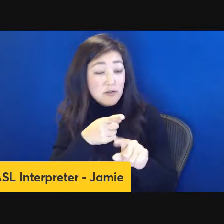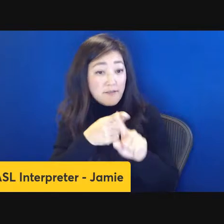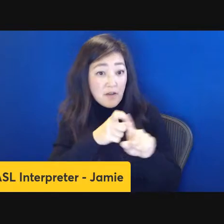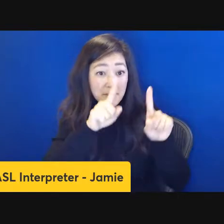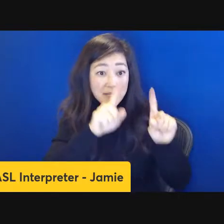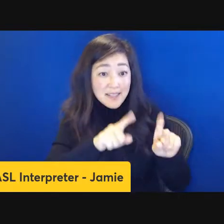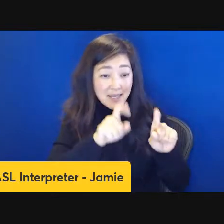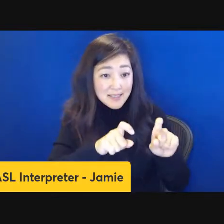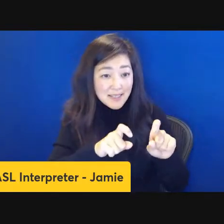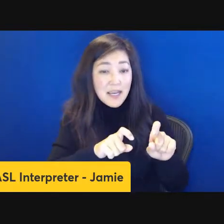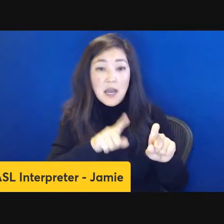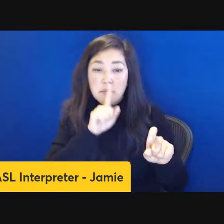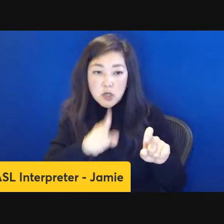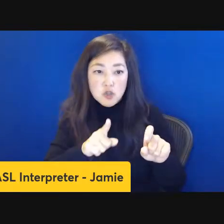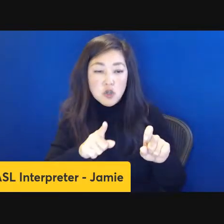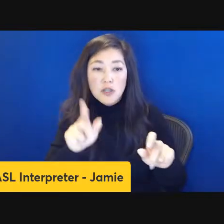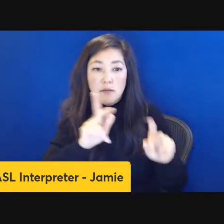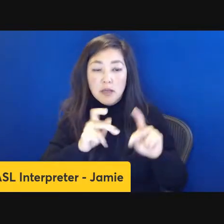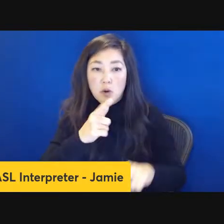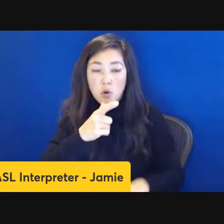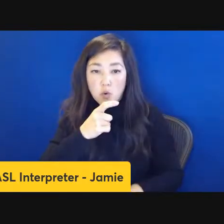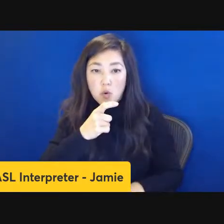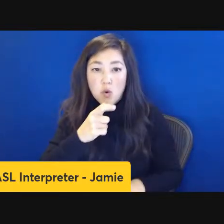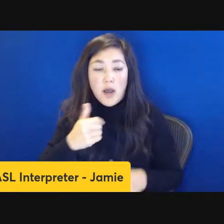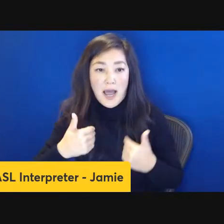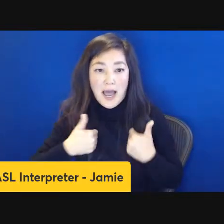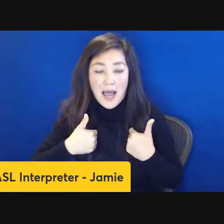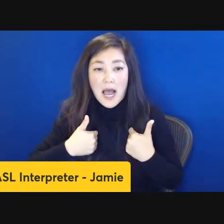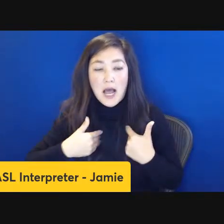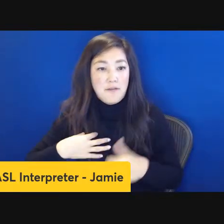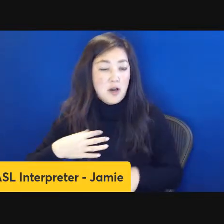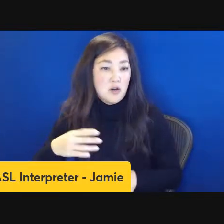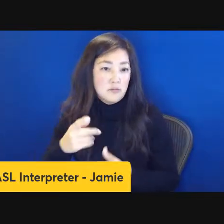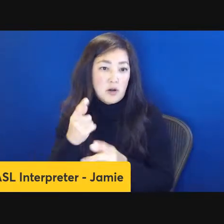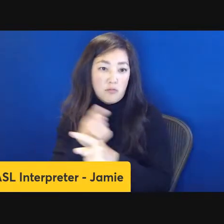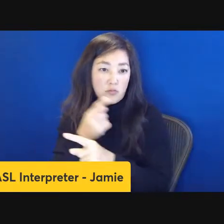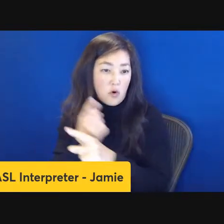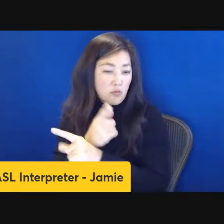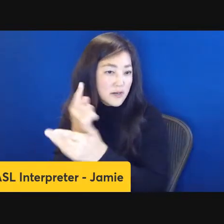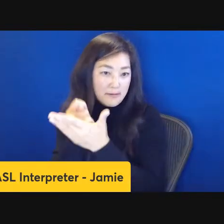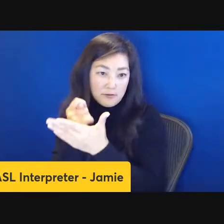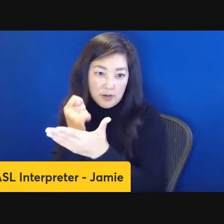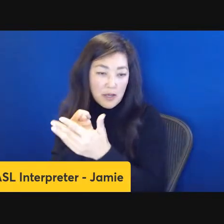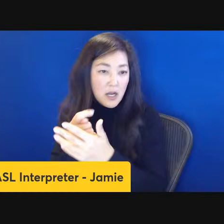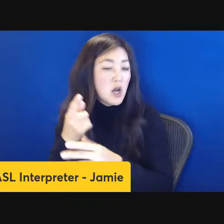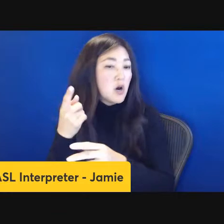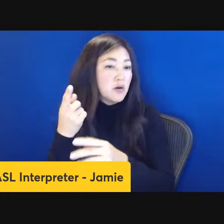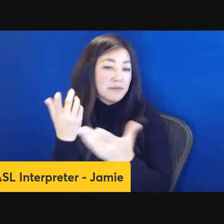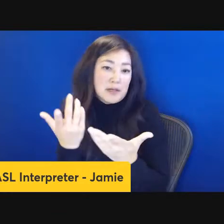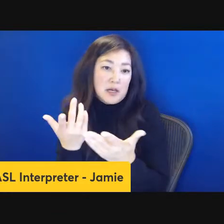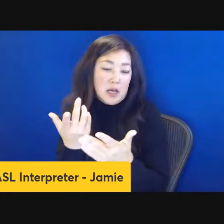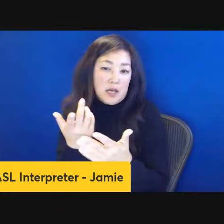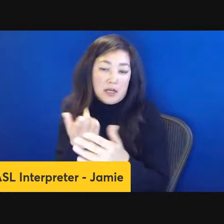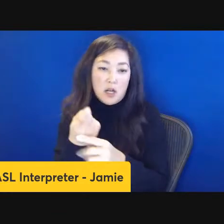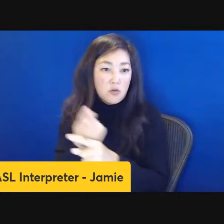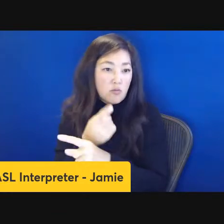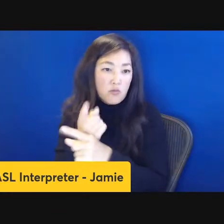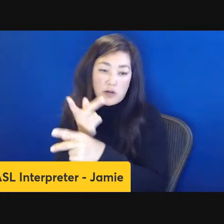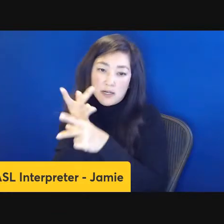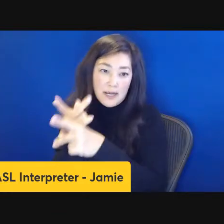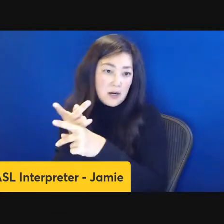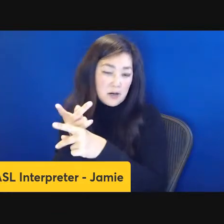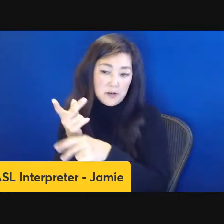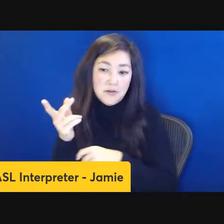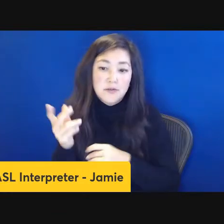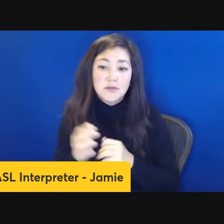make certain that folks who are eligible for appropriate therapies get the appropriate therapies, so that in the end, what we do is, of